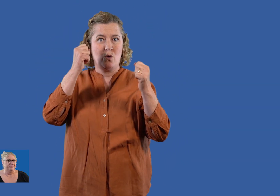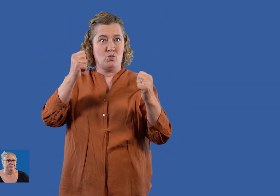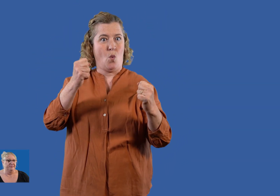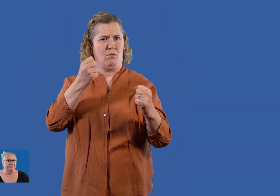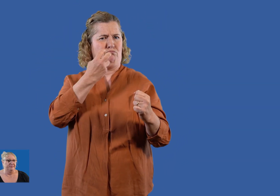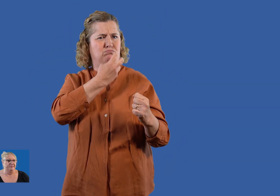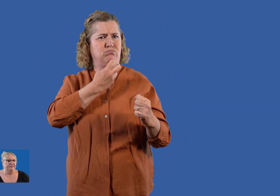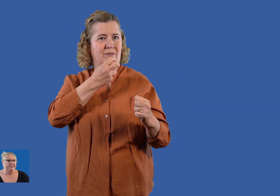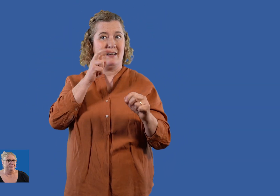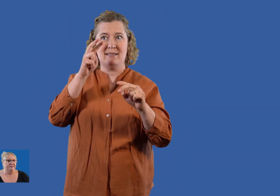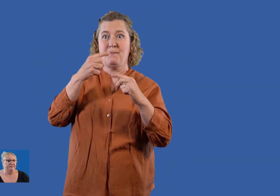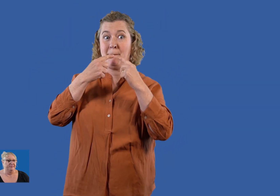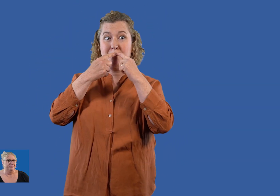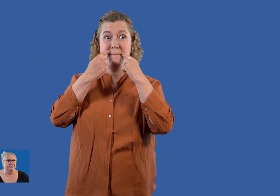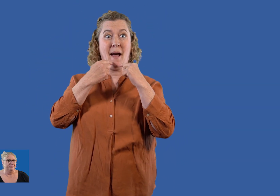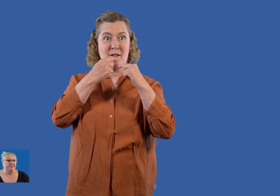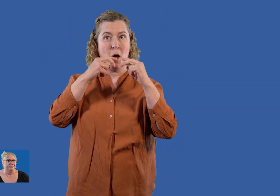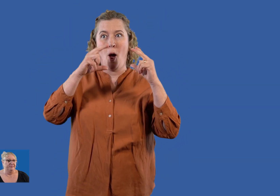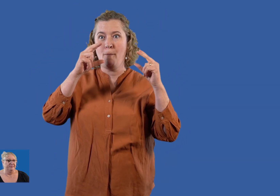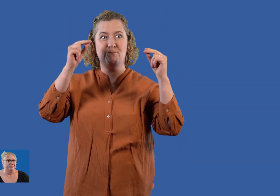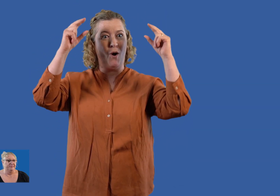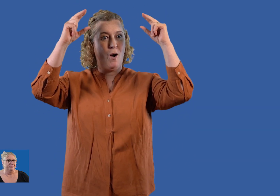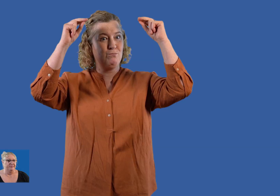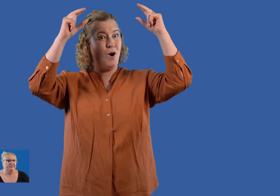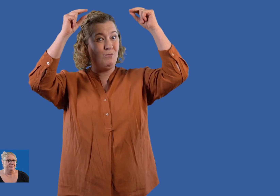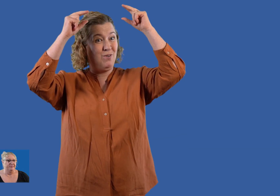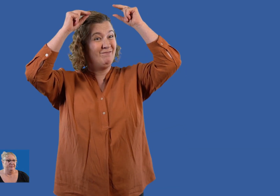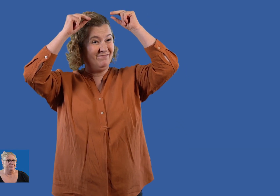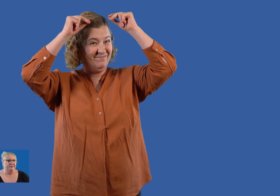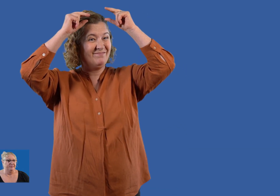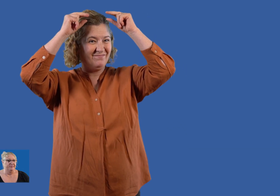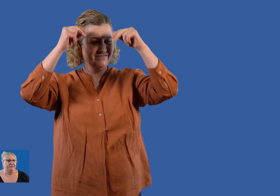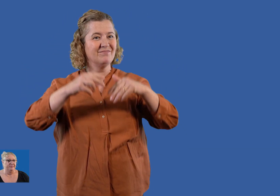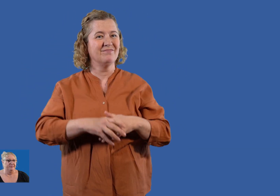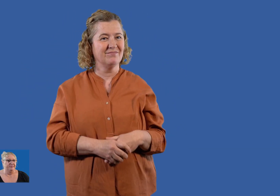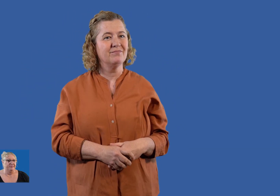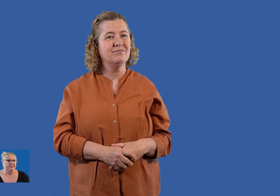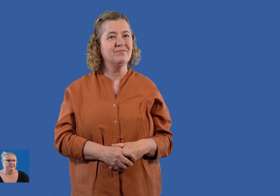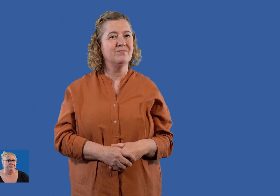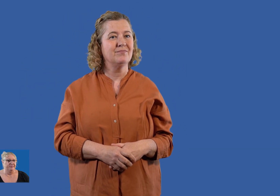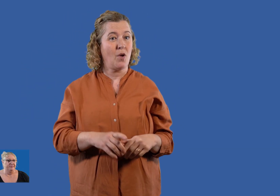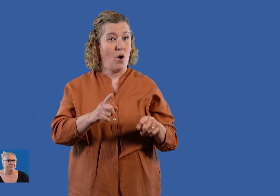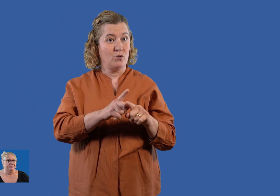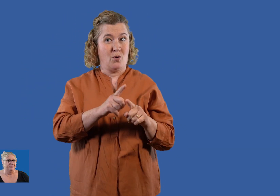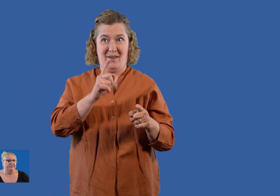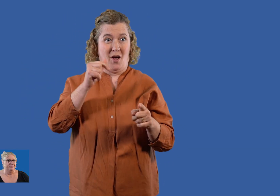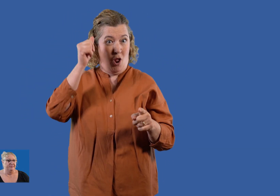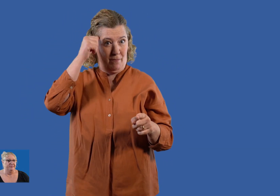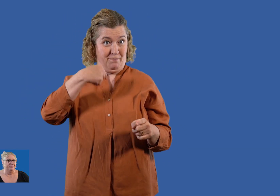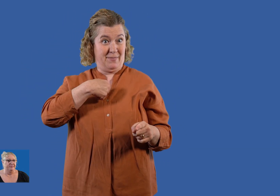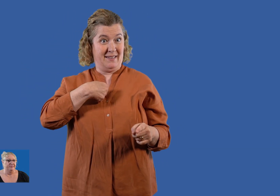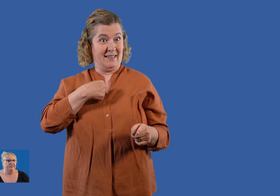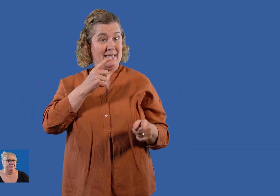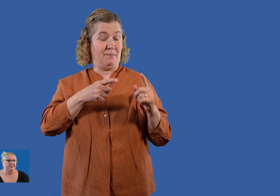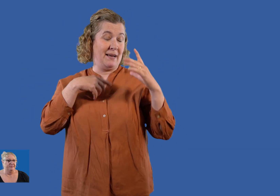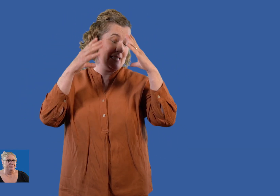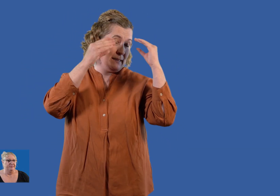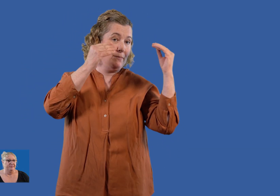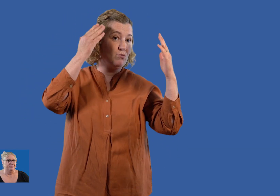it's accompanied by a mouth if they use lip reading a lot. Well, I know when I'm asleep, I often use sign language to communicate to